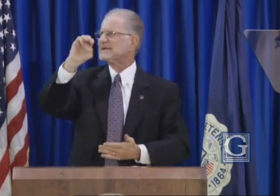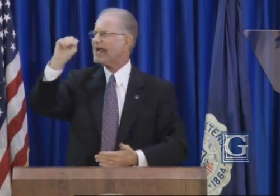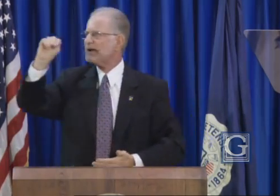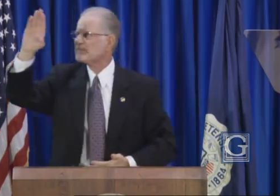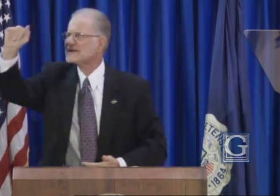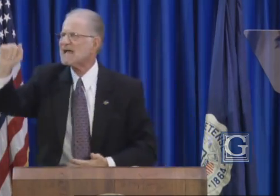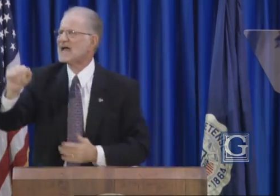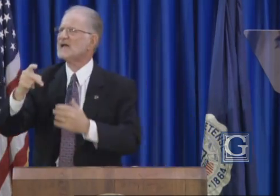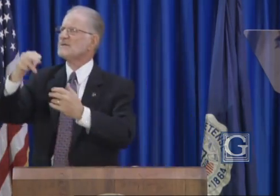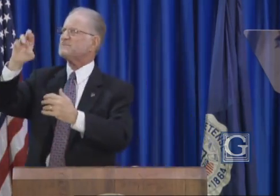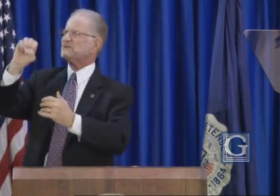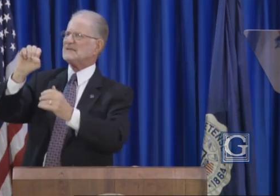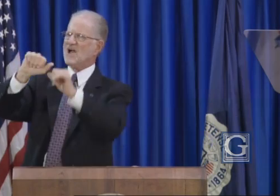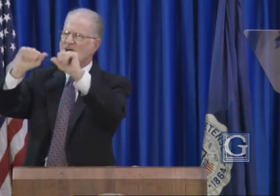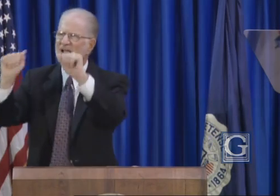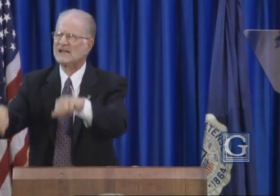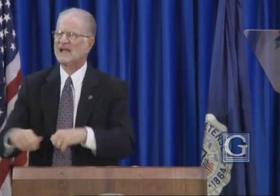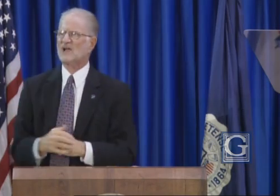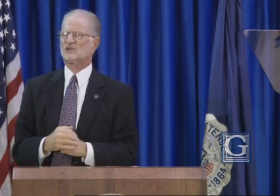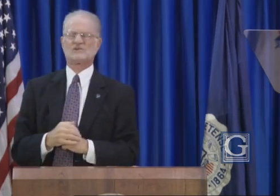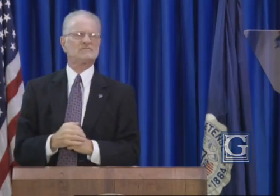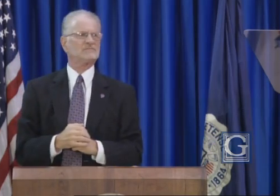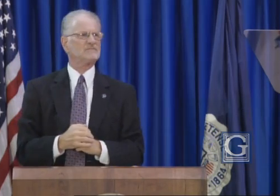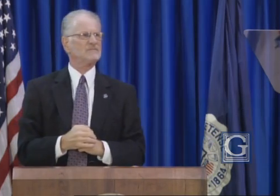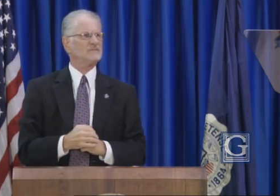pre-law, pre-MBA, and pre-architecture.